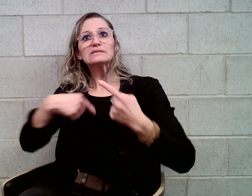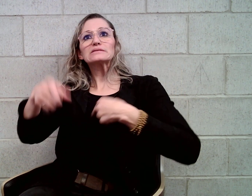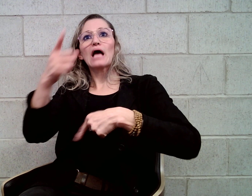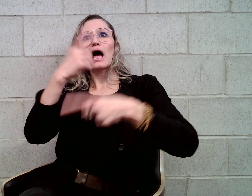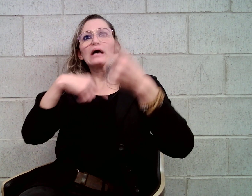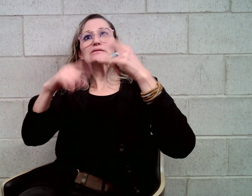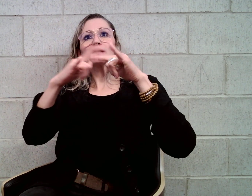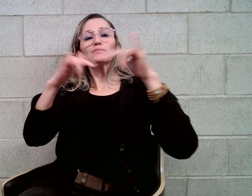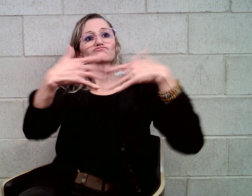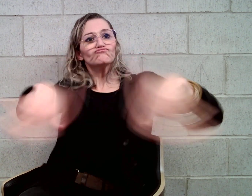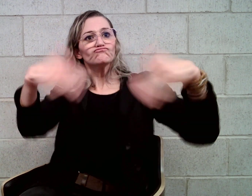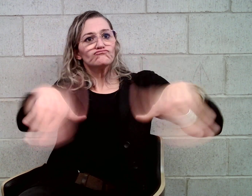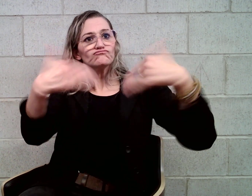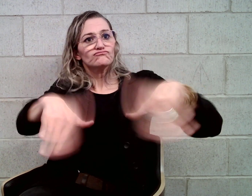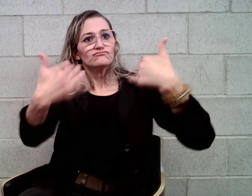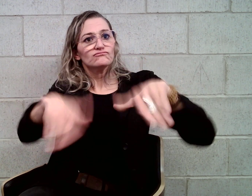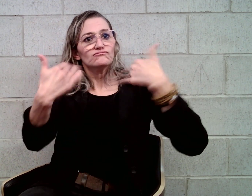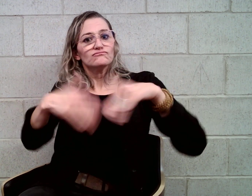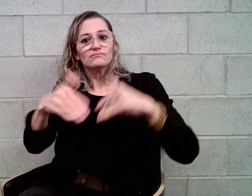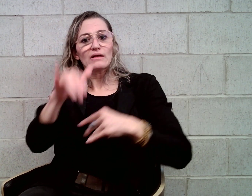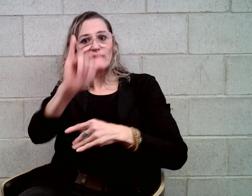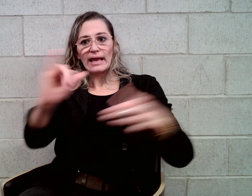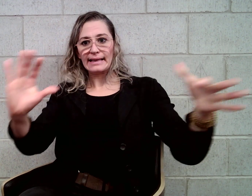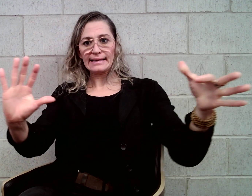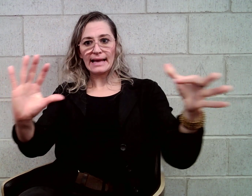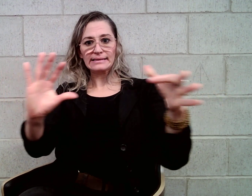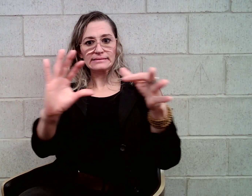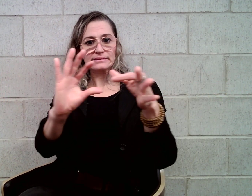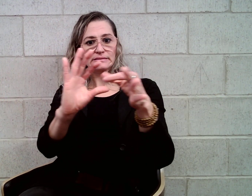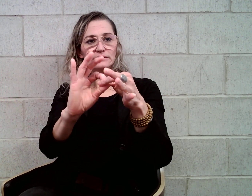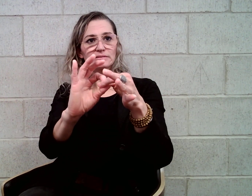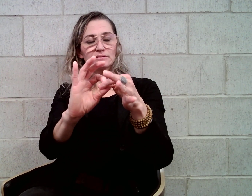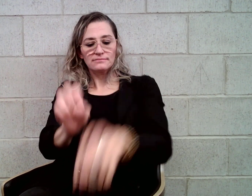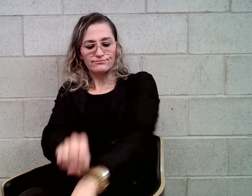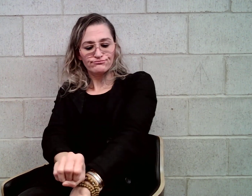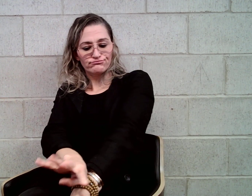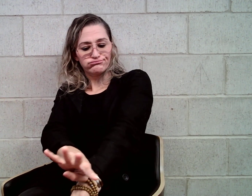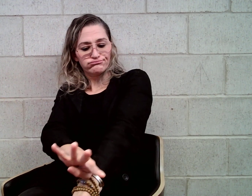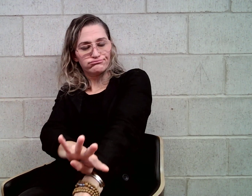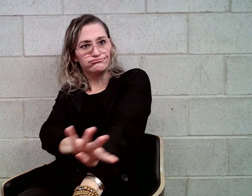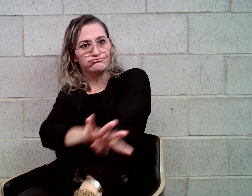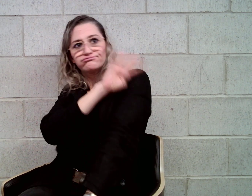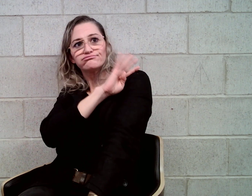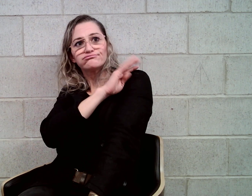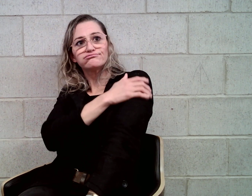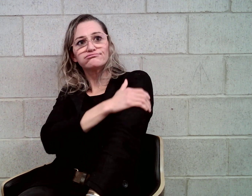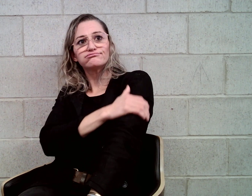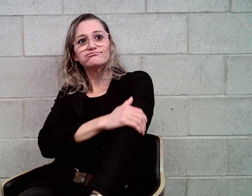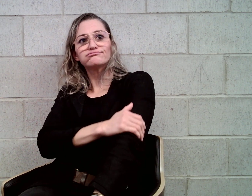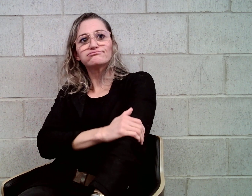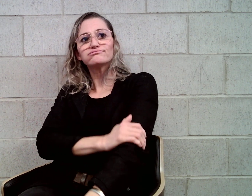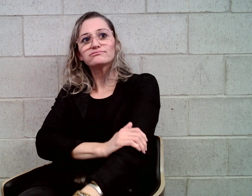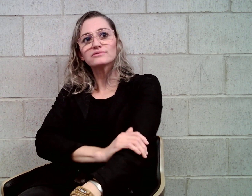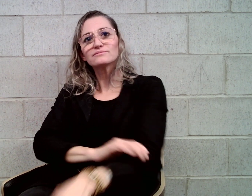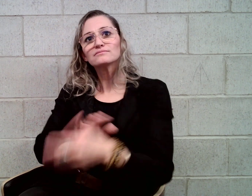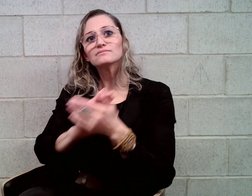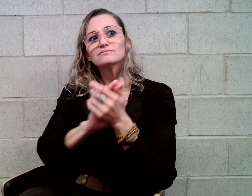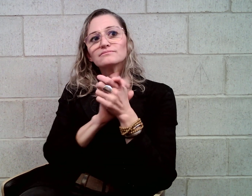walk as I'm signing. I just think that connection between us is, it gives goosebumps, I